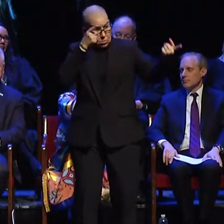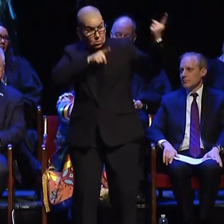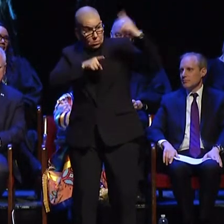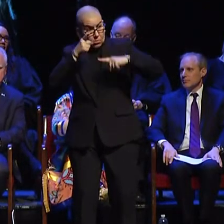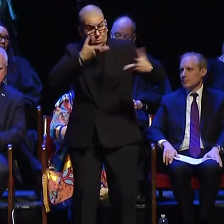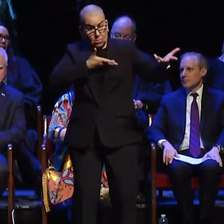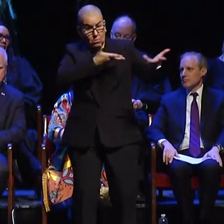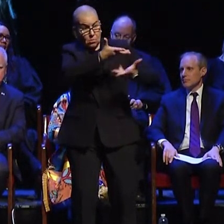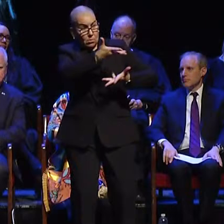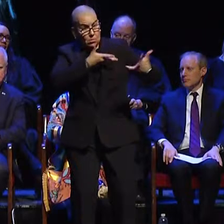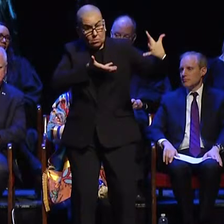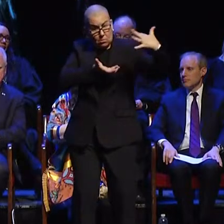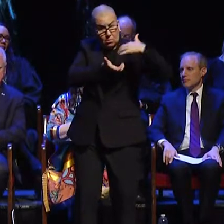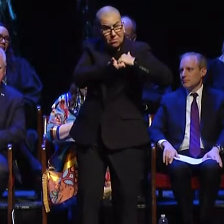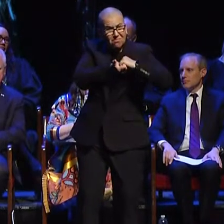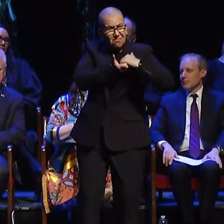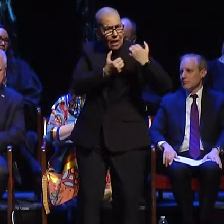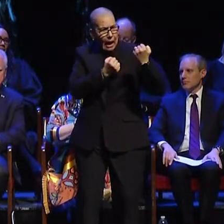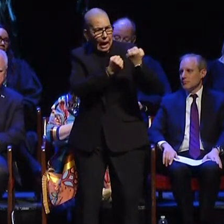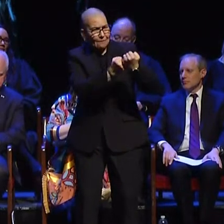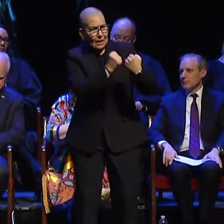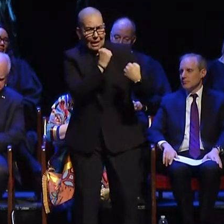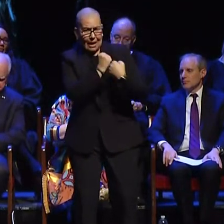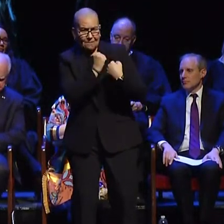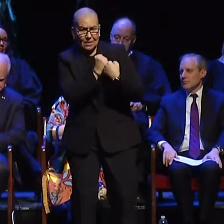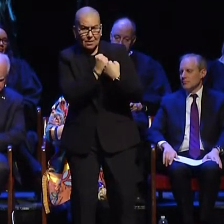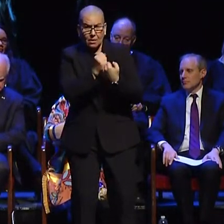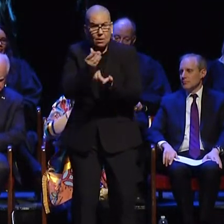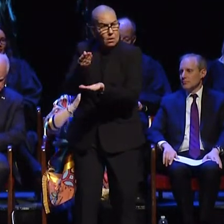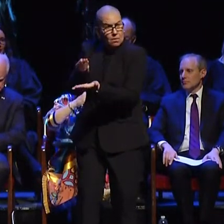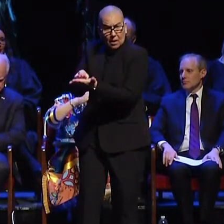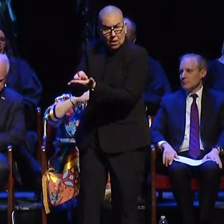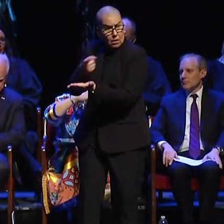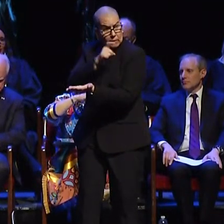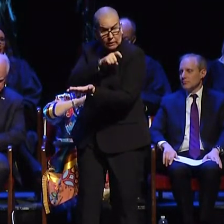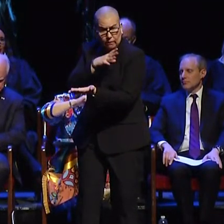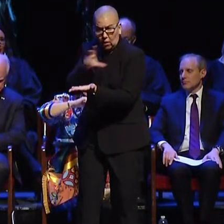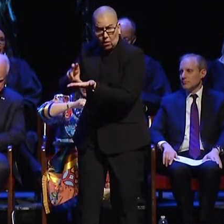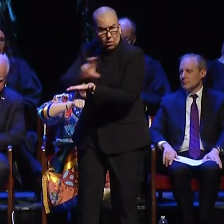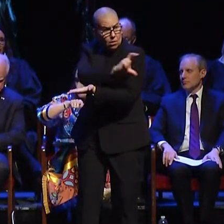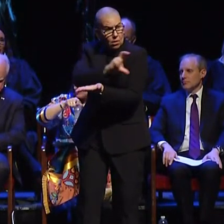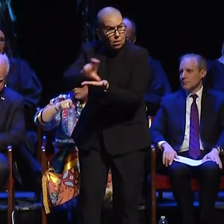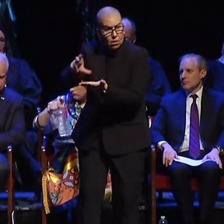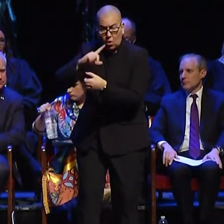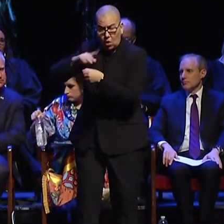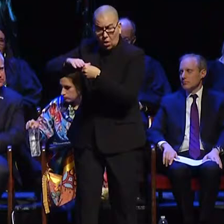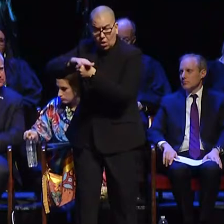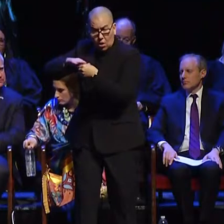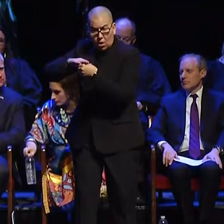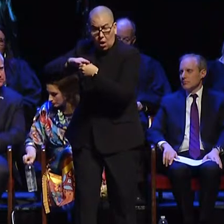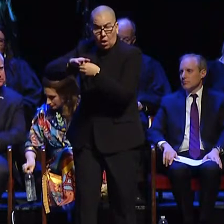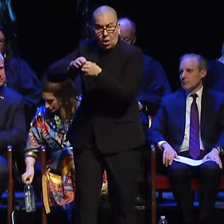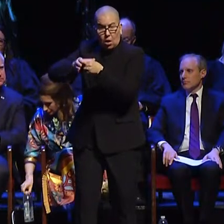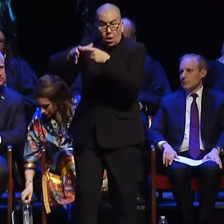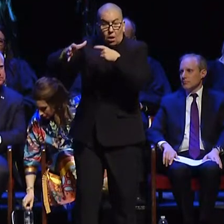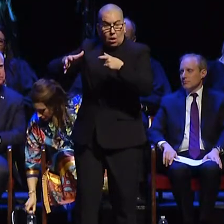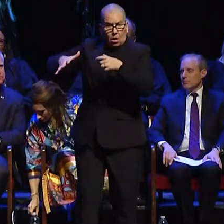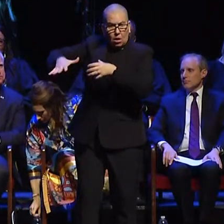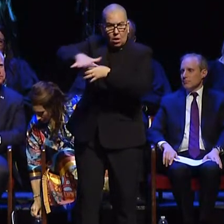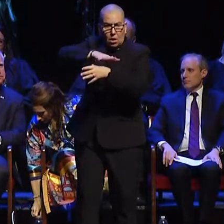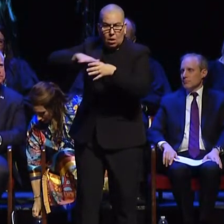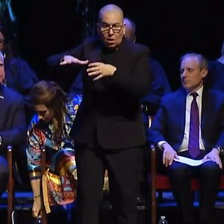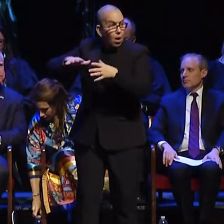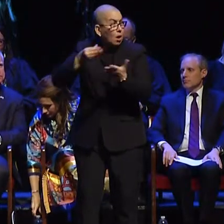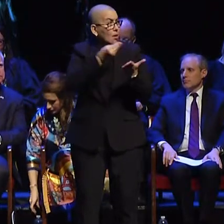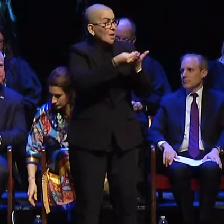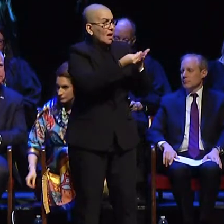keep advocating that the resources we send to the local level keep up with our growing needs and inflation, that our local oversight goes